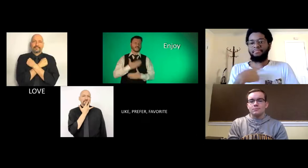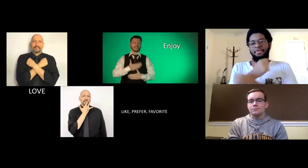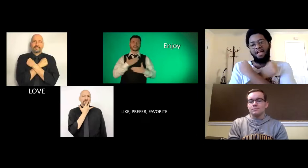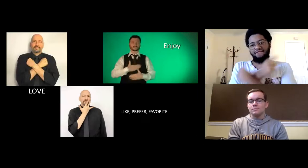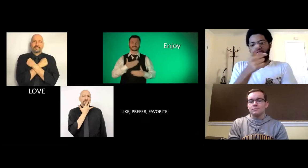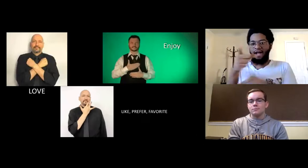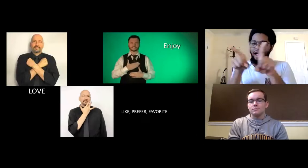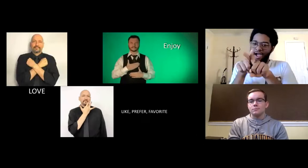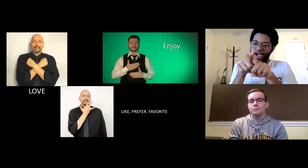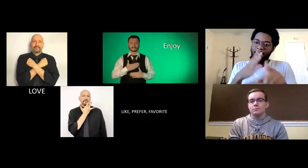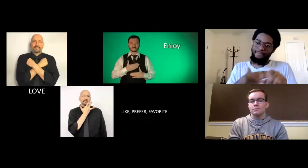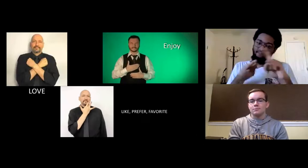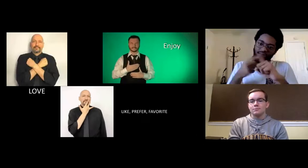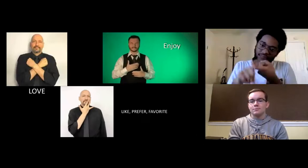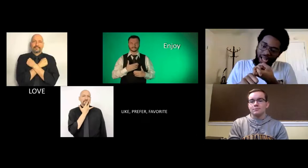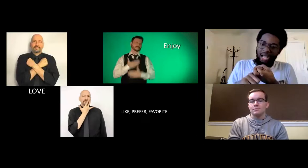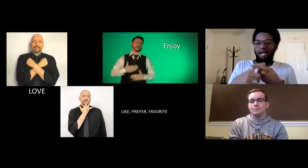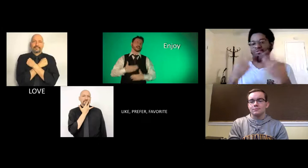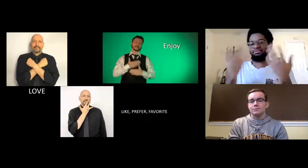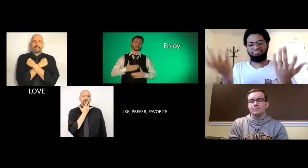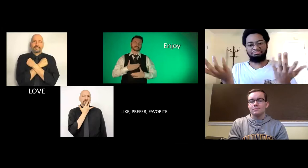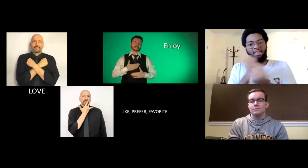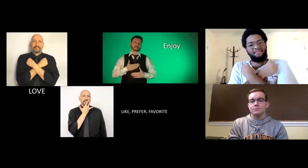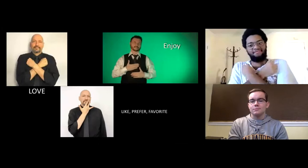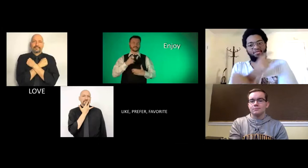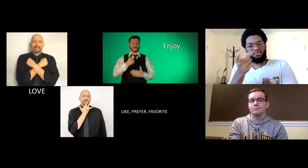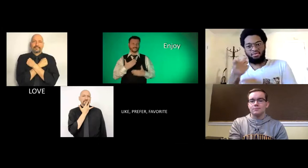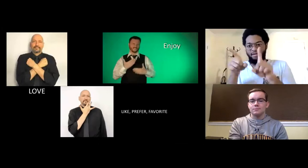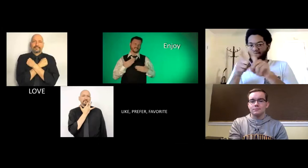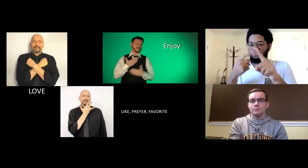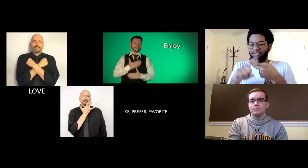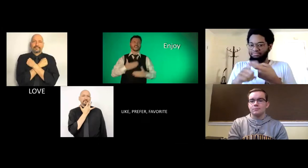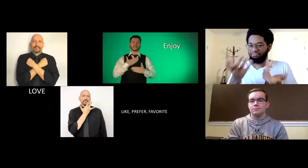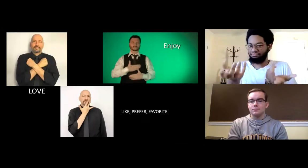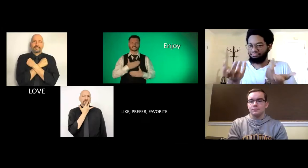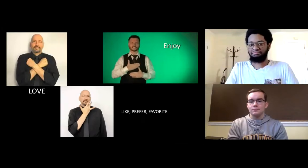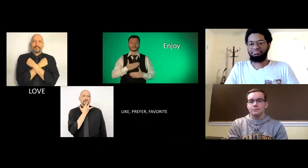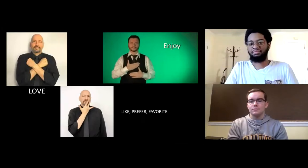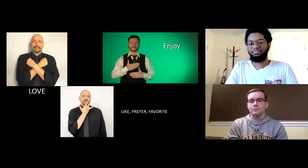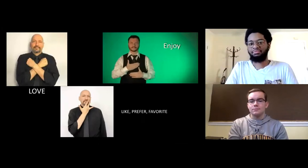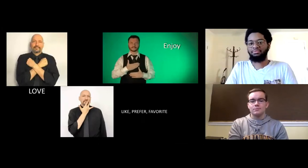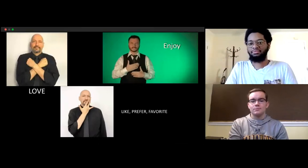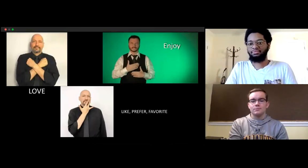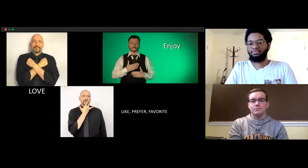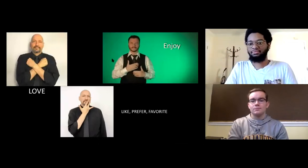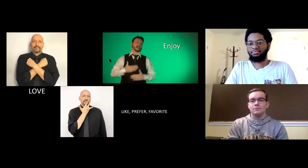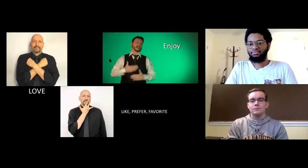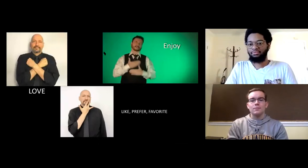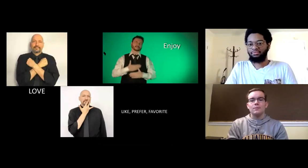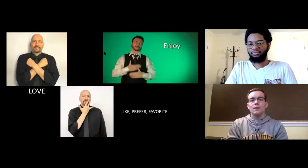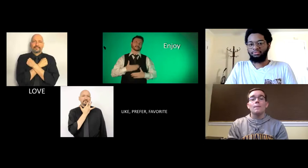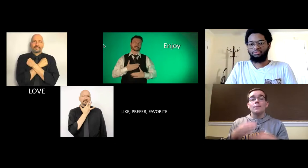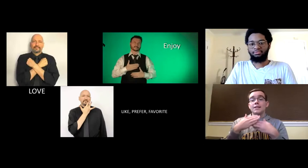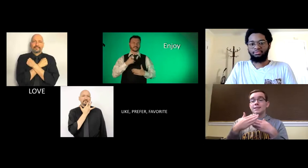They love their mother. I love them as a friend. I love you as a friend.